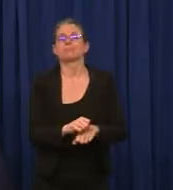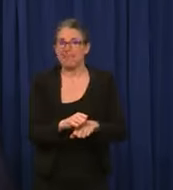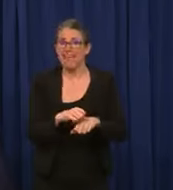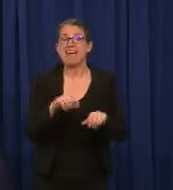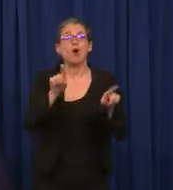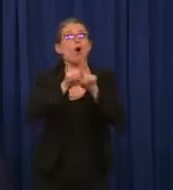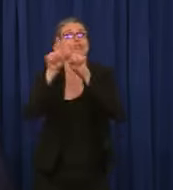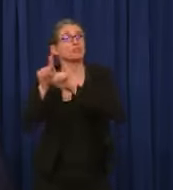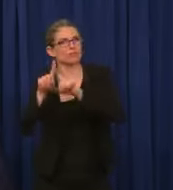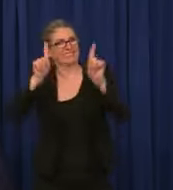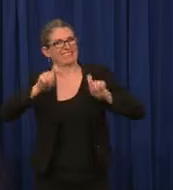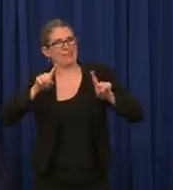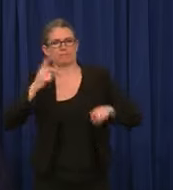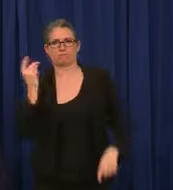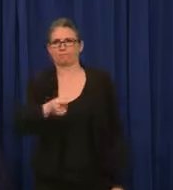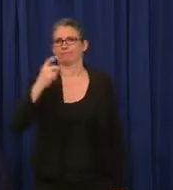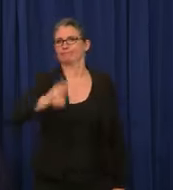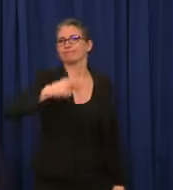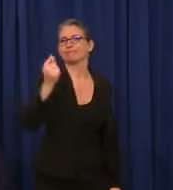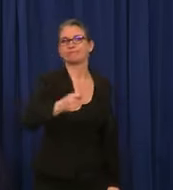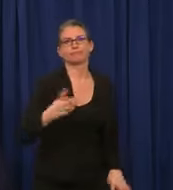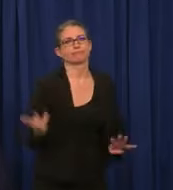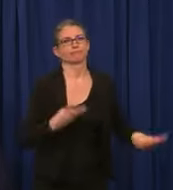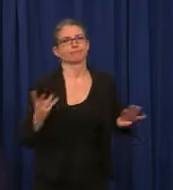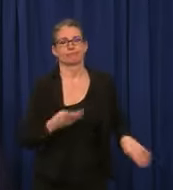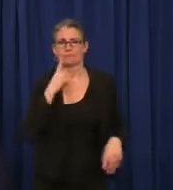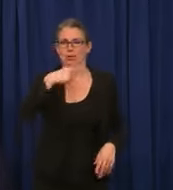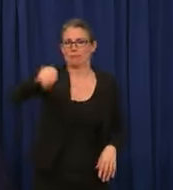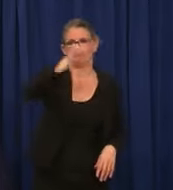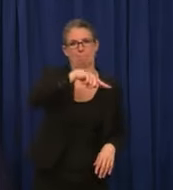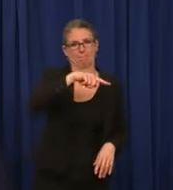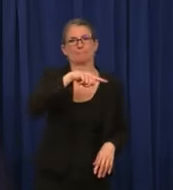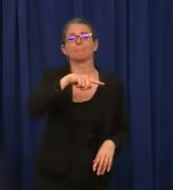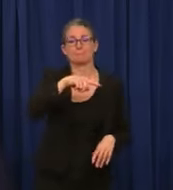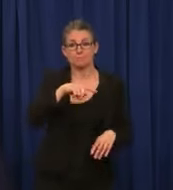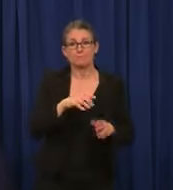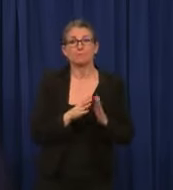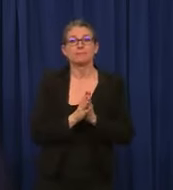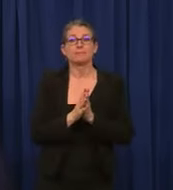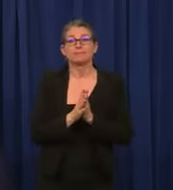us is to work with the various employers, for example,